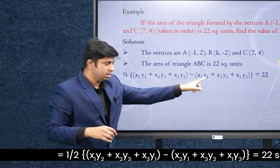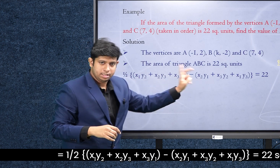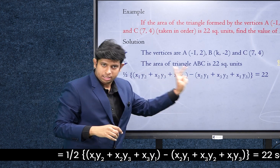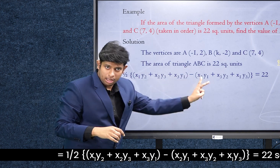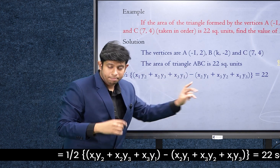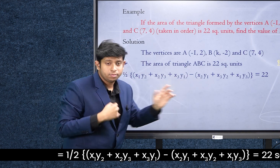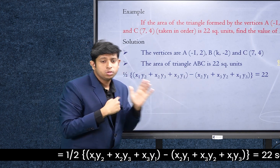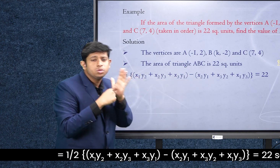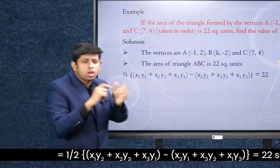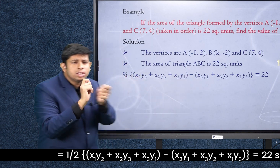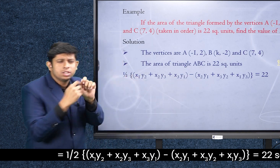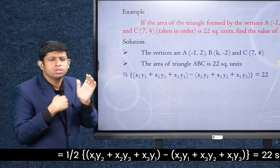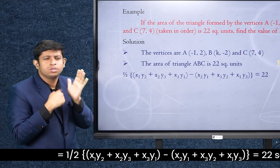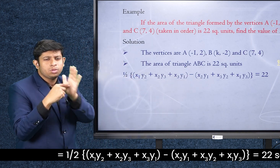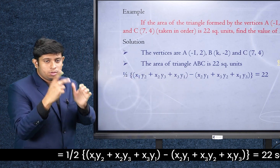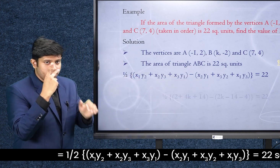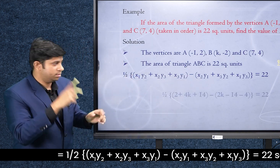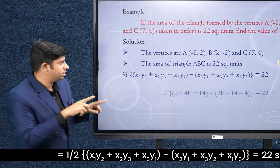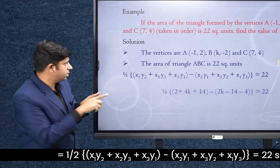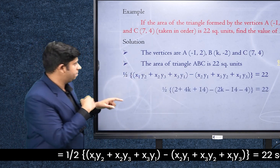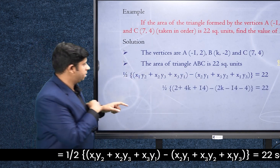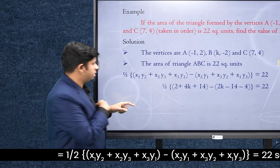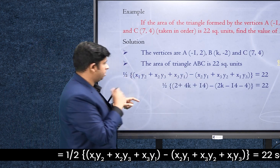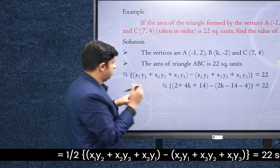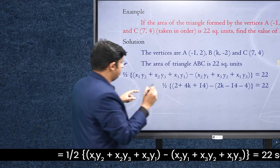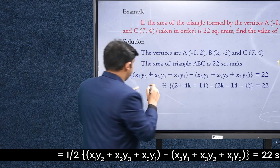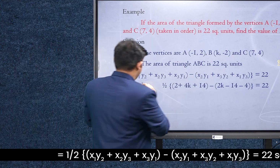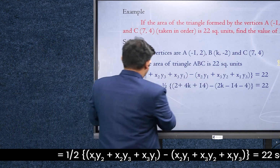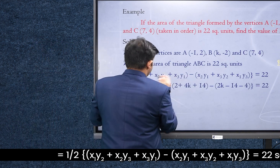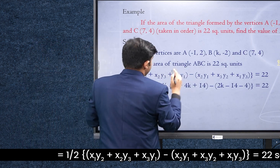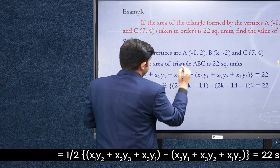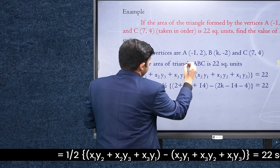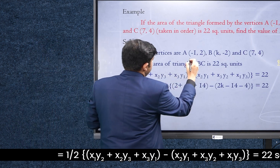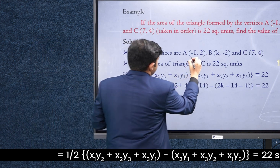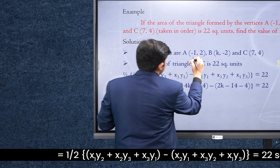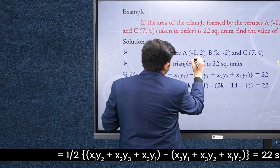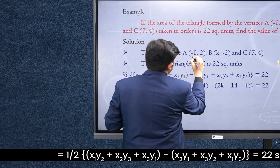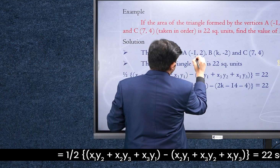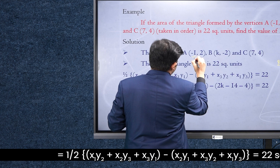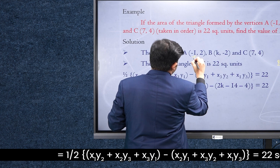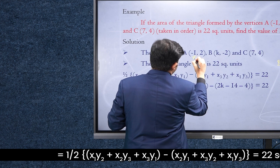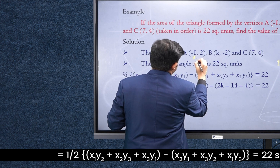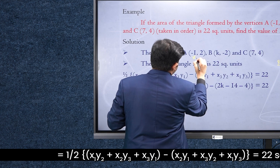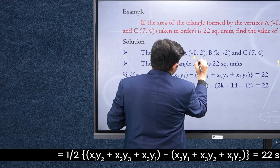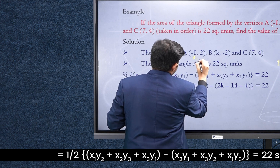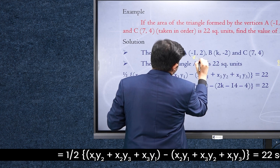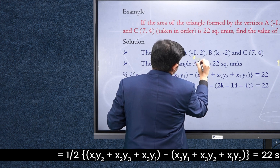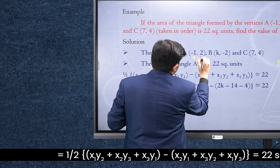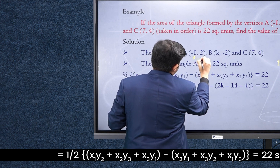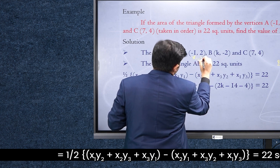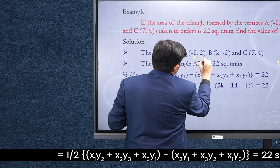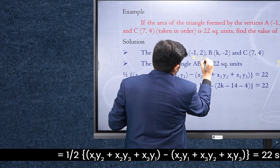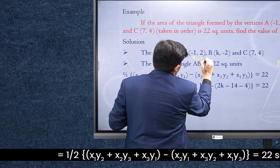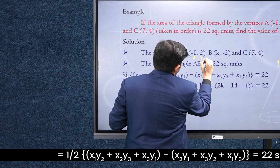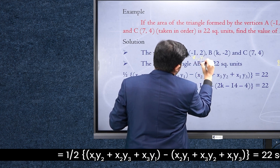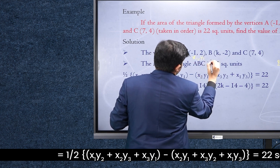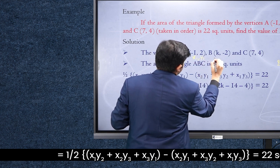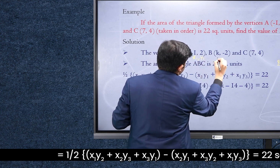into y1 plus x3 into y2 plus x1 into y3, that is equal to 22 square units.